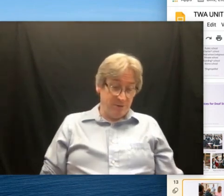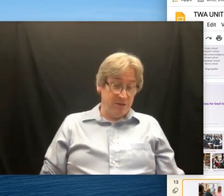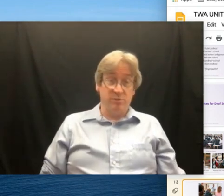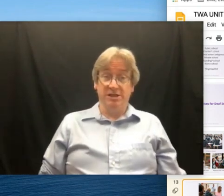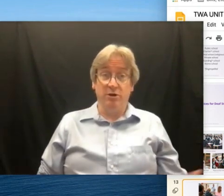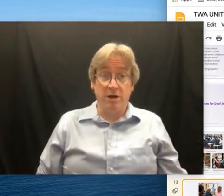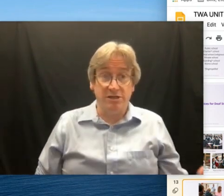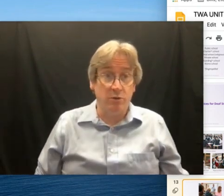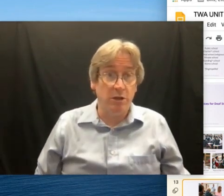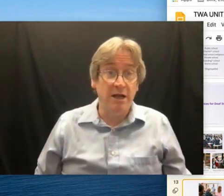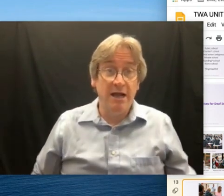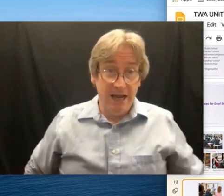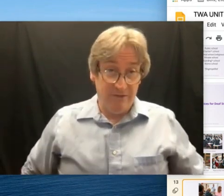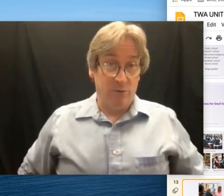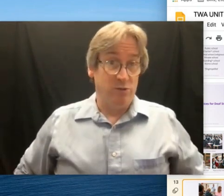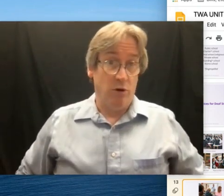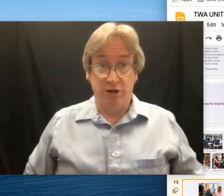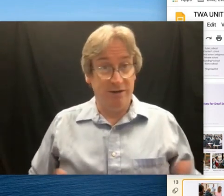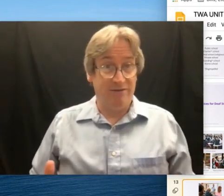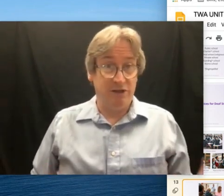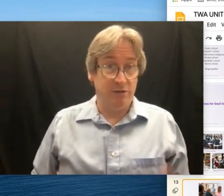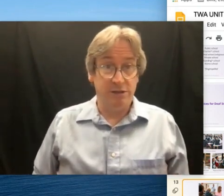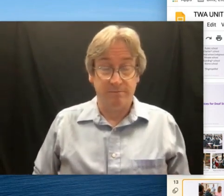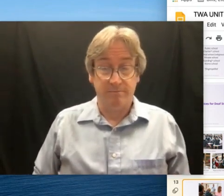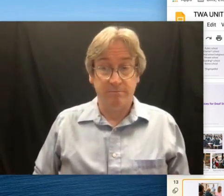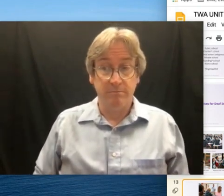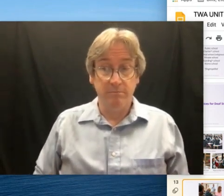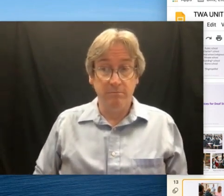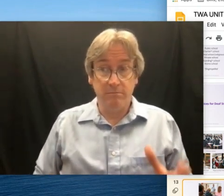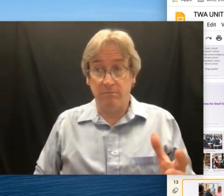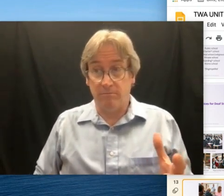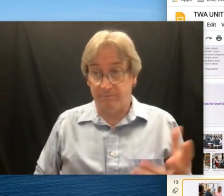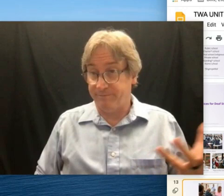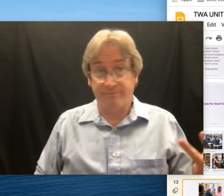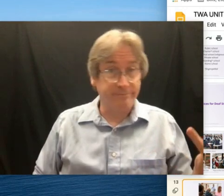your experience was at your high school. If there was one or two deaf students,